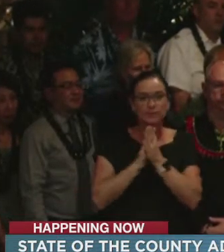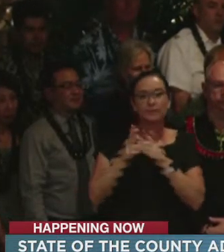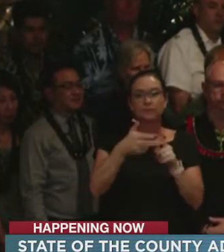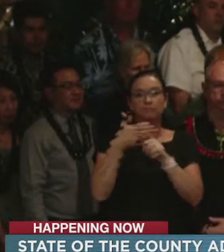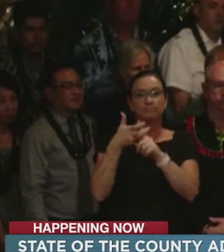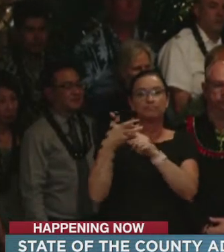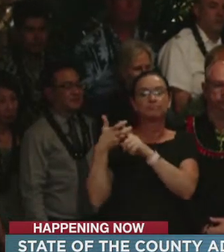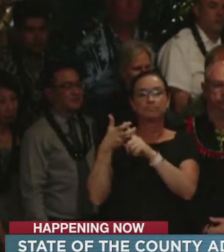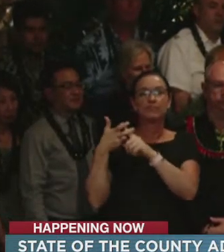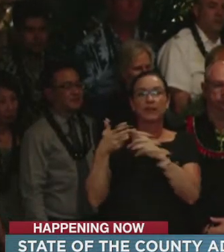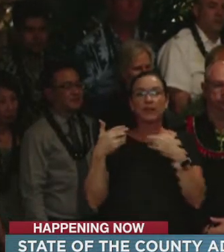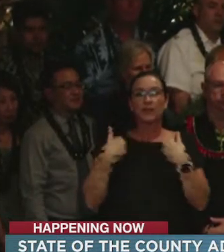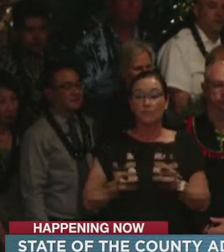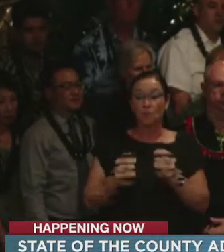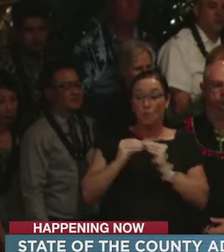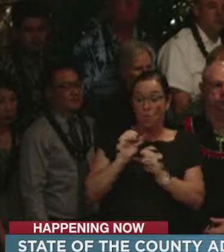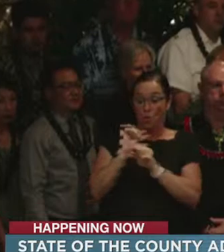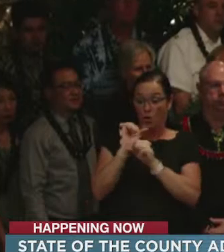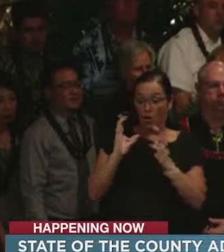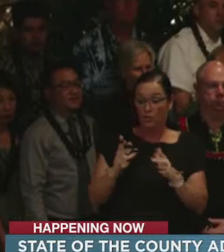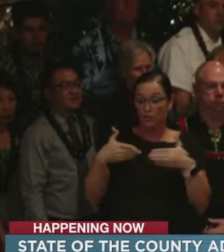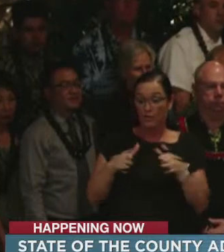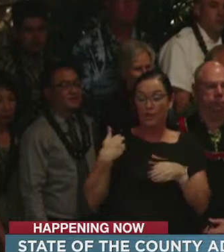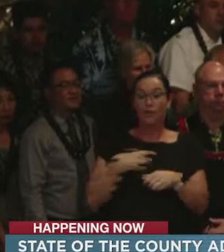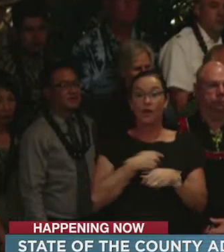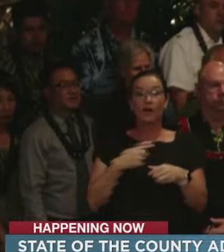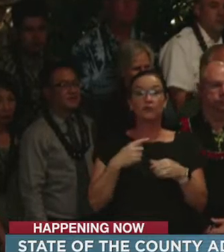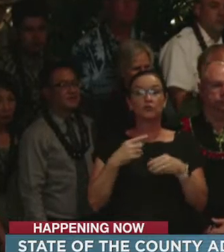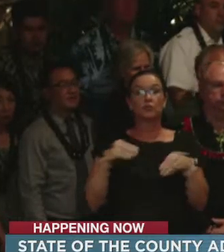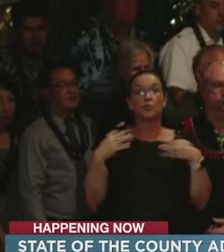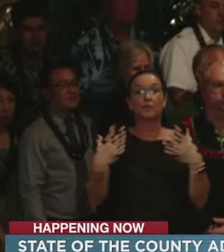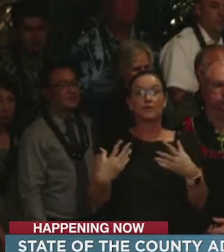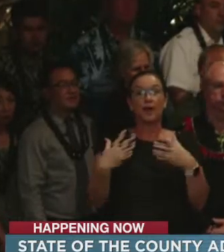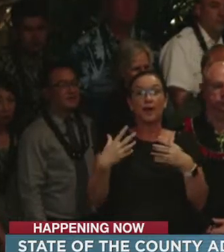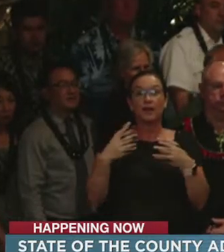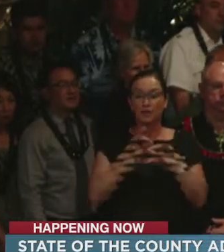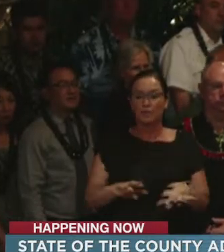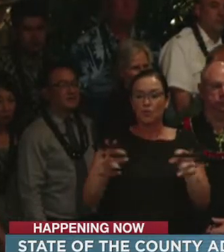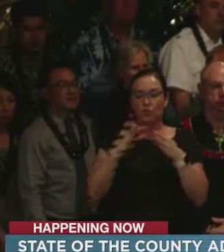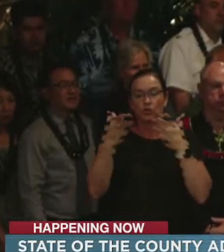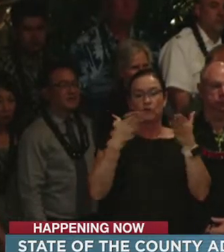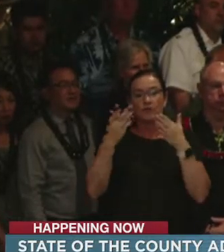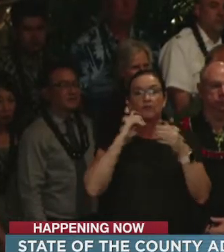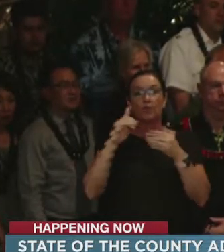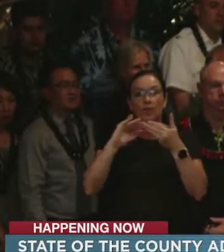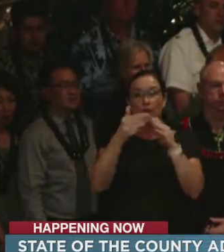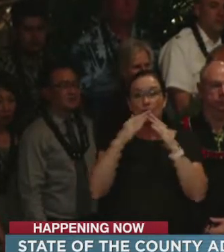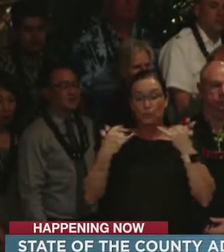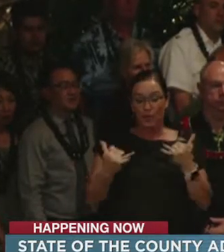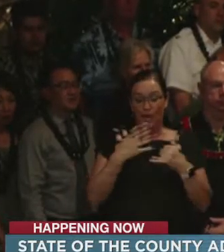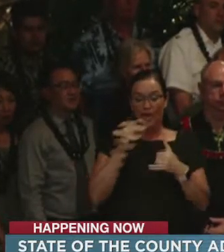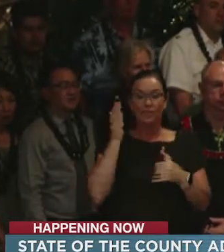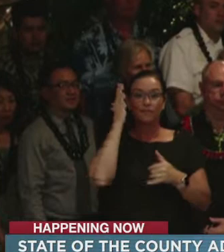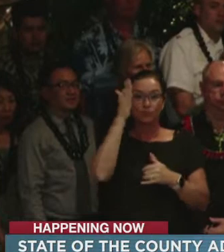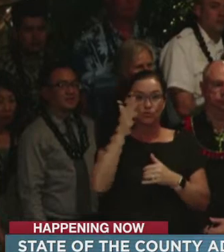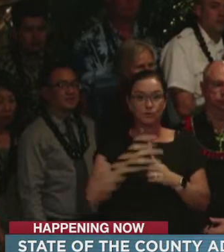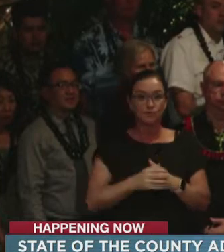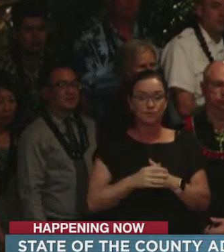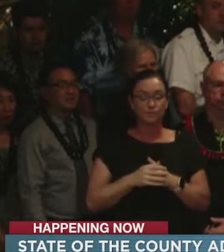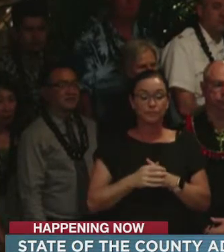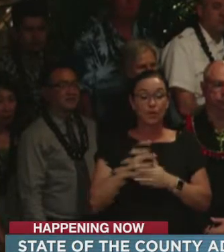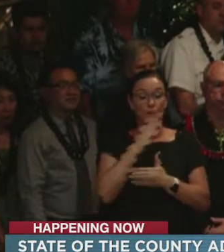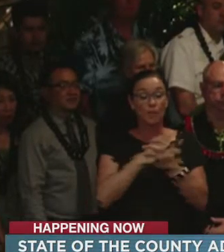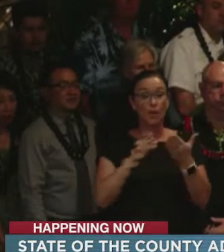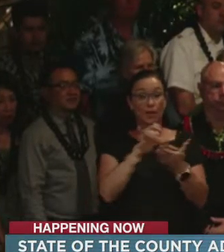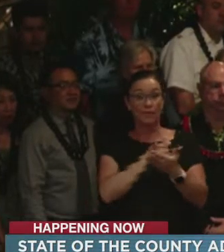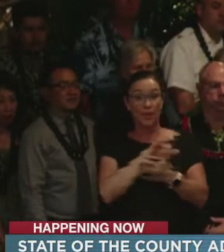workforce, allowing us to continue to provide critical services to the community today and well into the future. Part of that